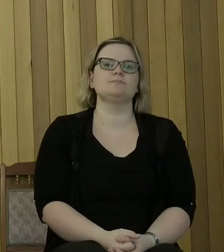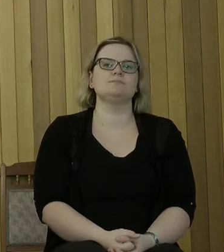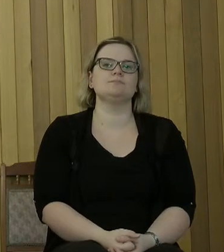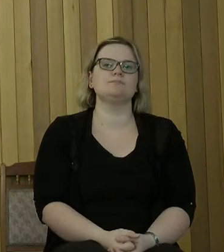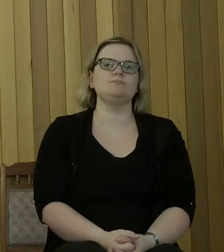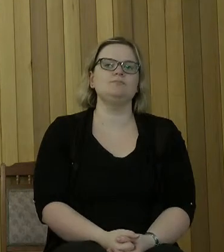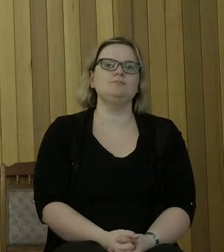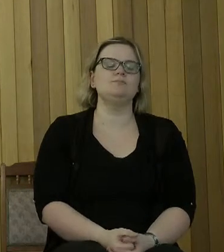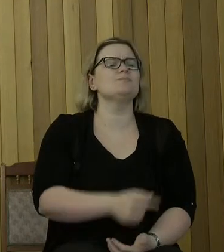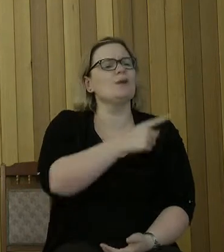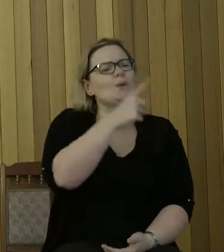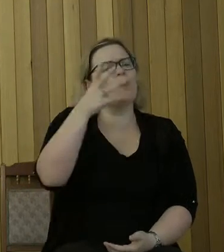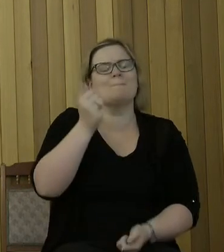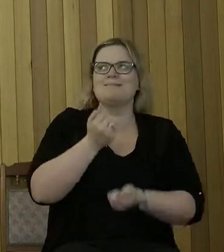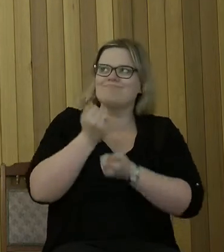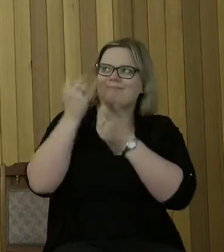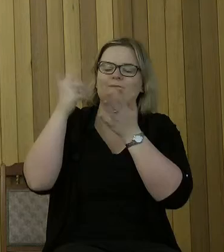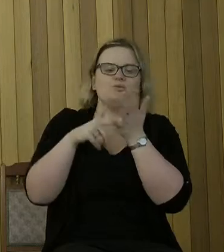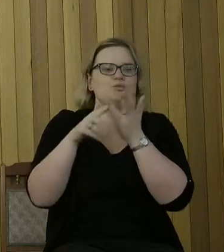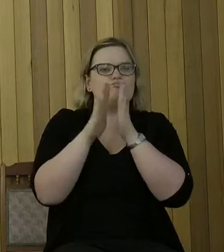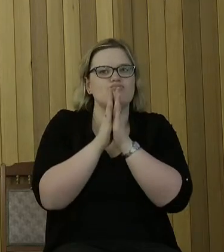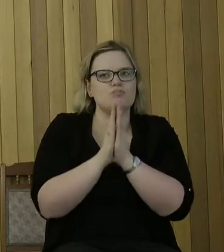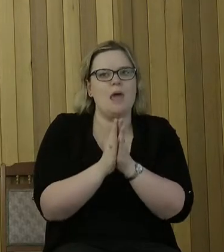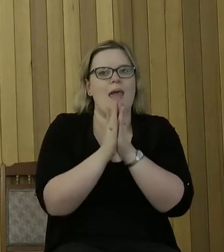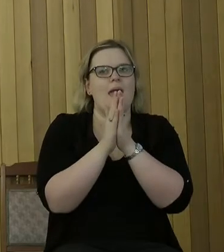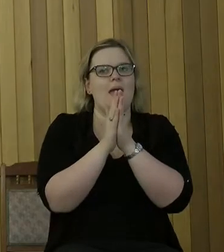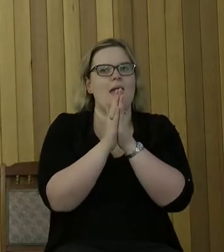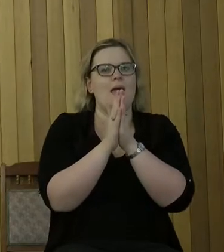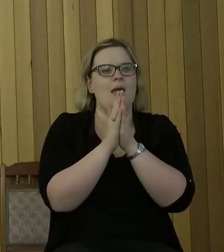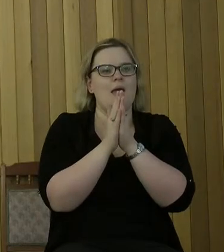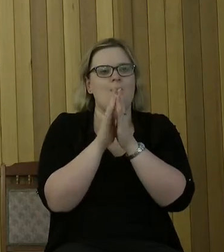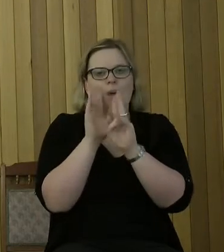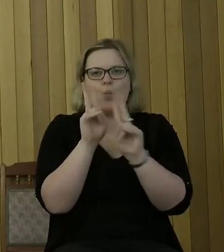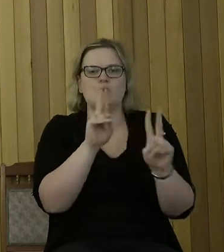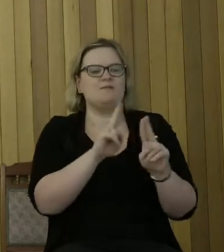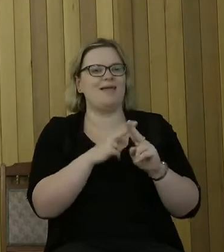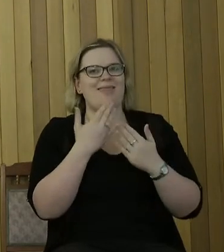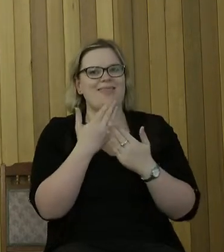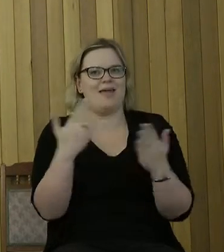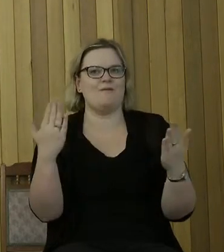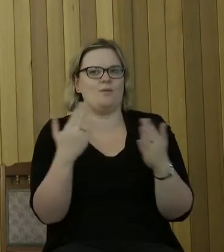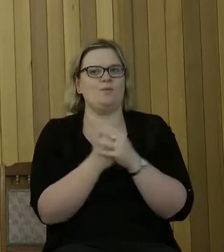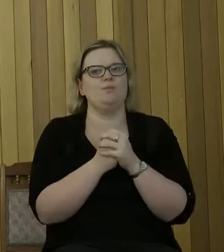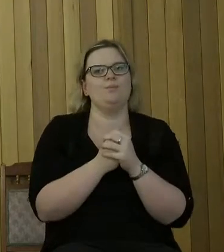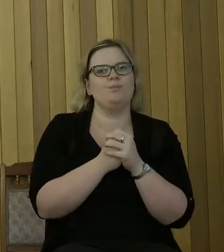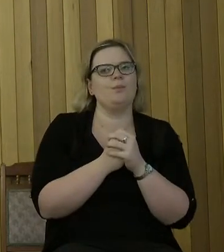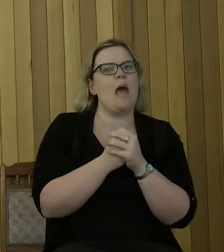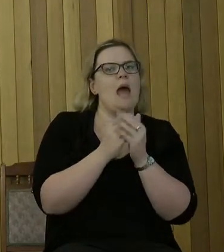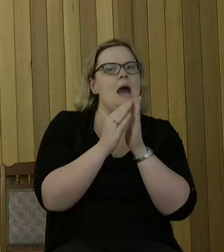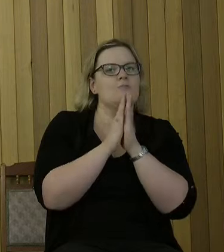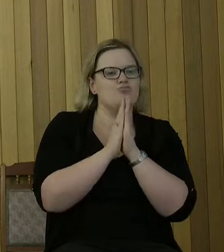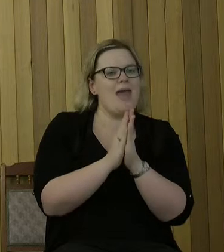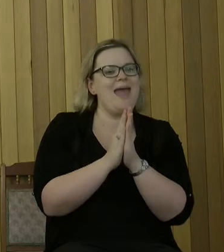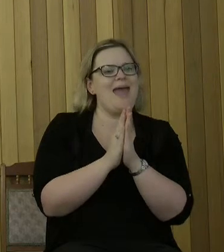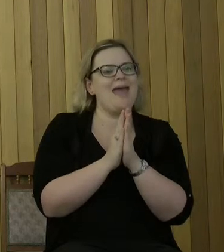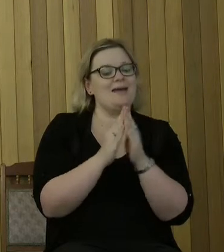Devote yourselves to prayer, being watchful, and think what Colossians says. Prayer is